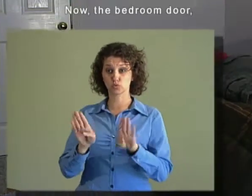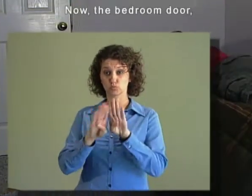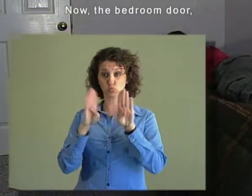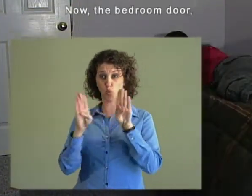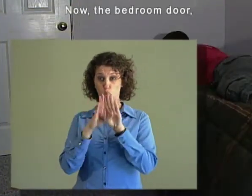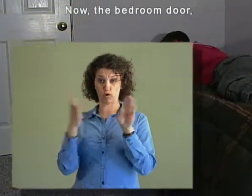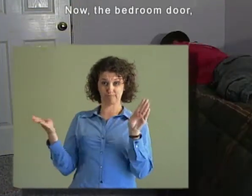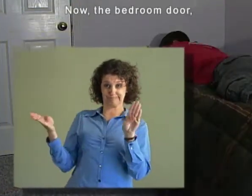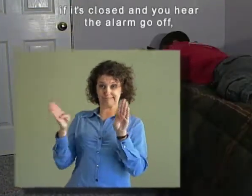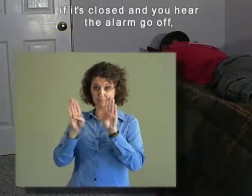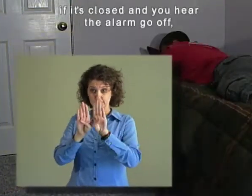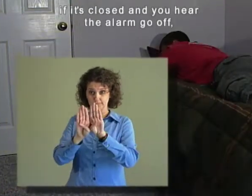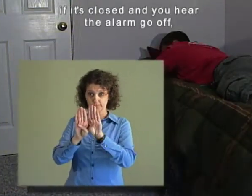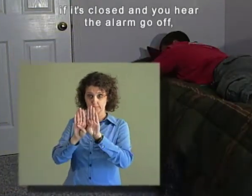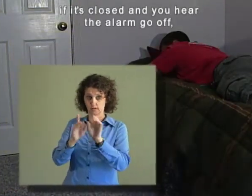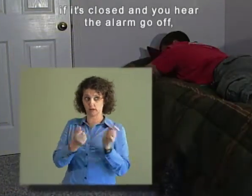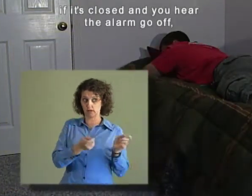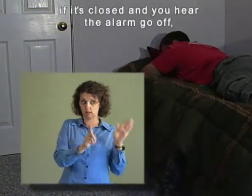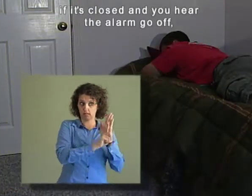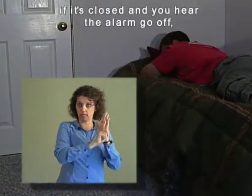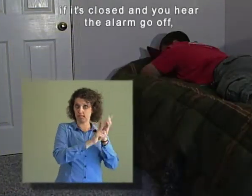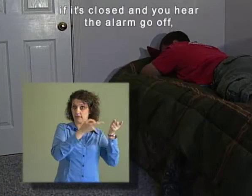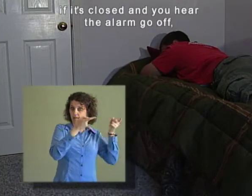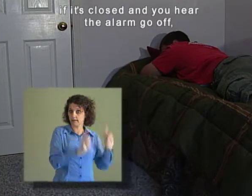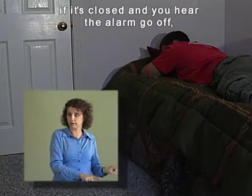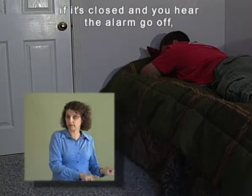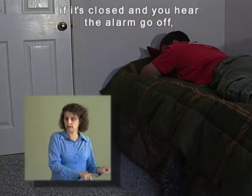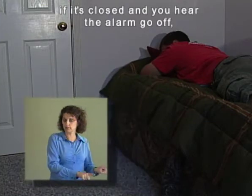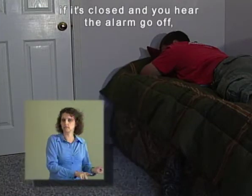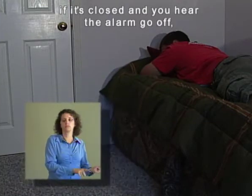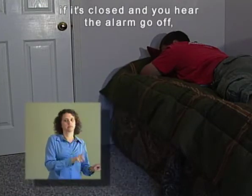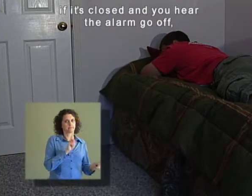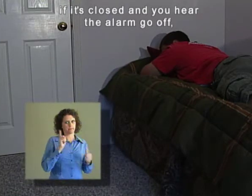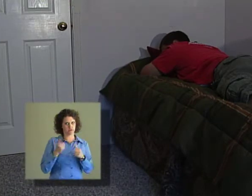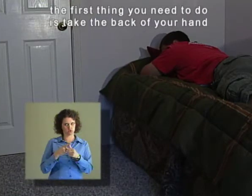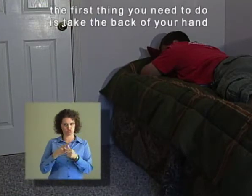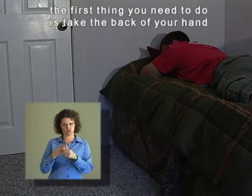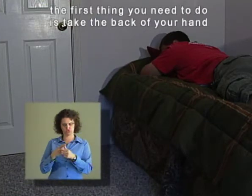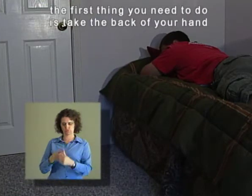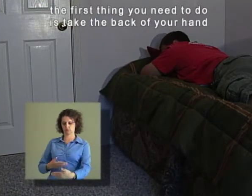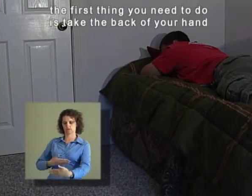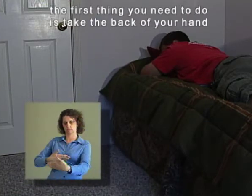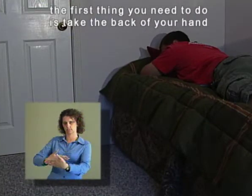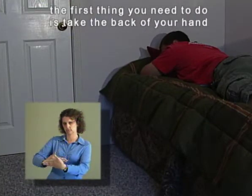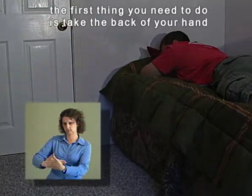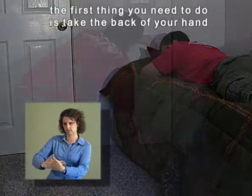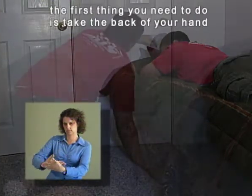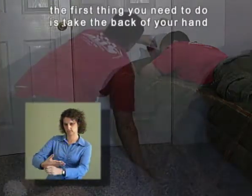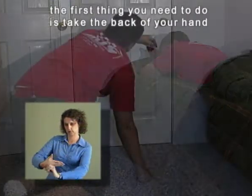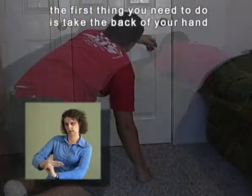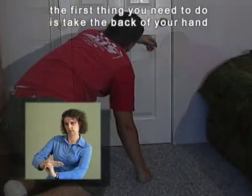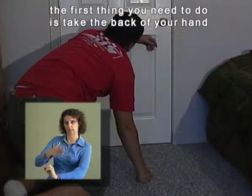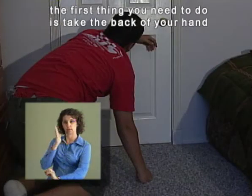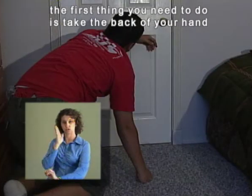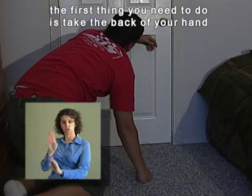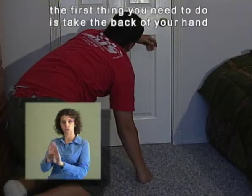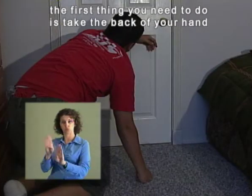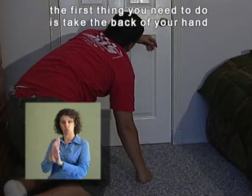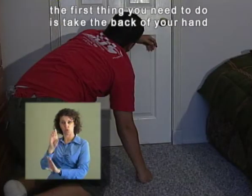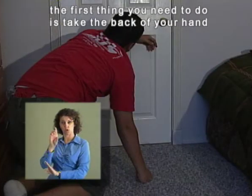Now the bedroom door, if it's closed and you hear the alarm go off, the first thing you need to do is take the back of your